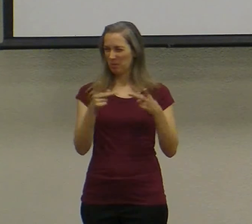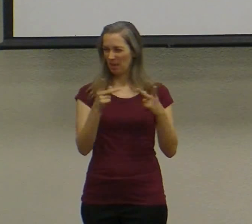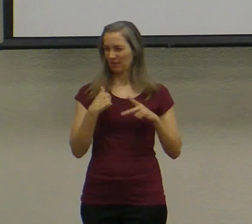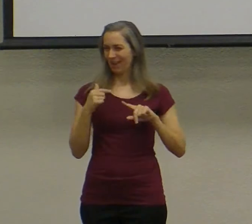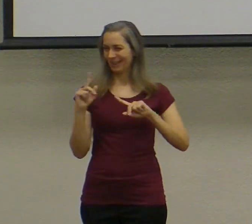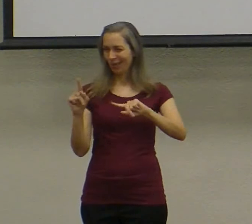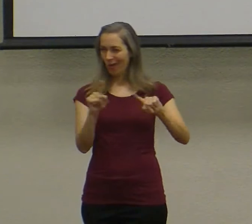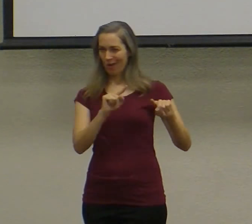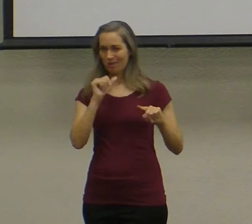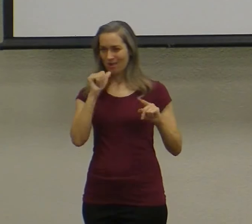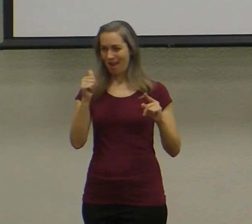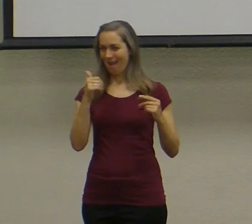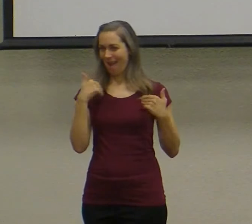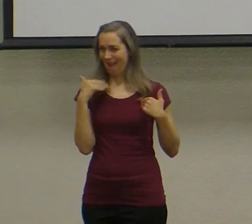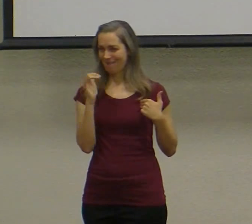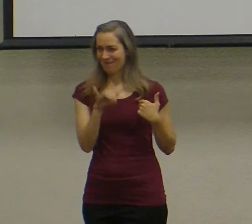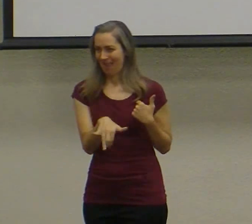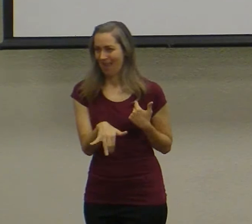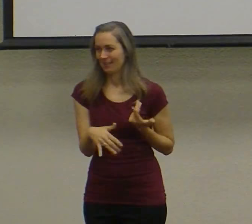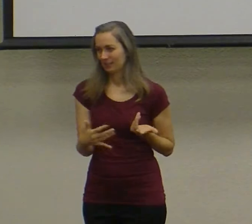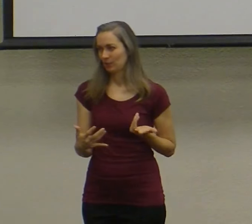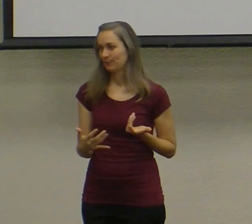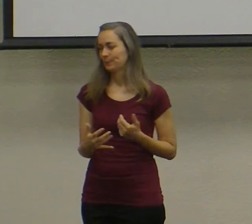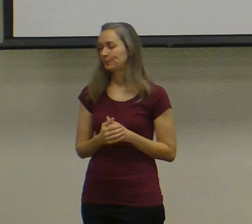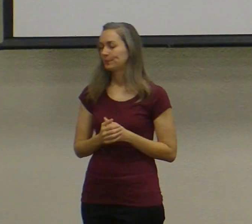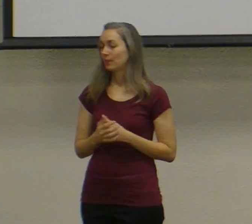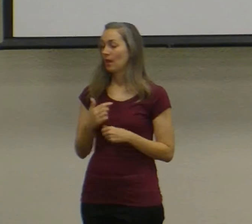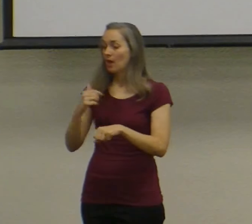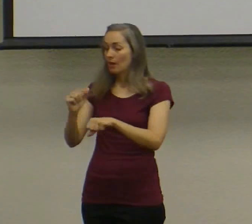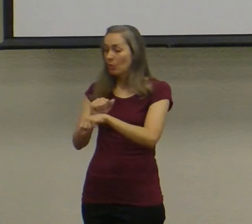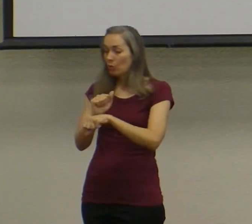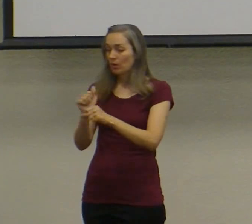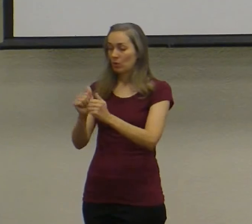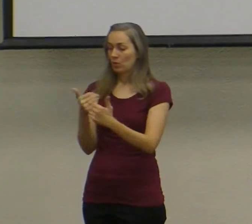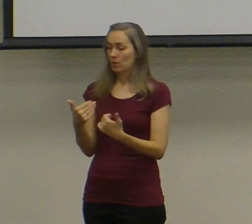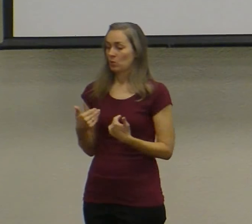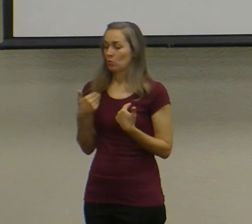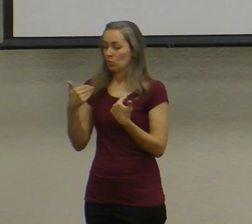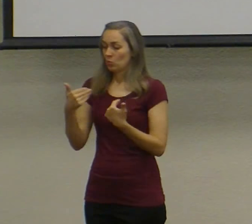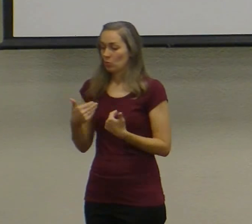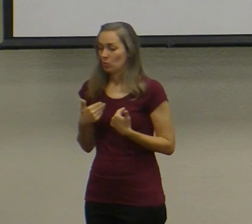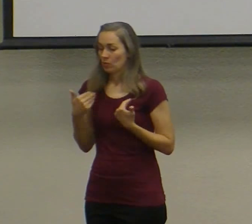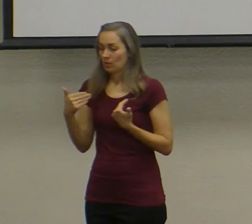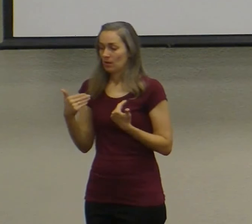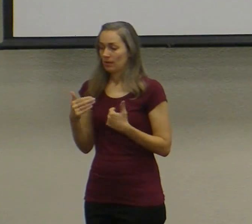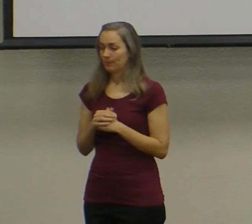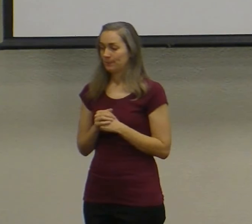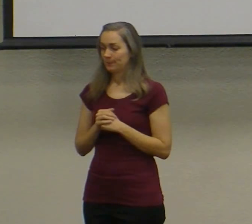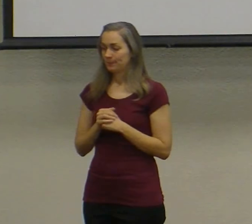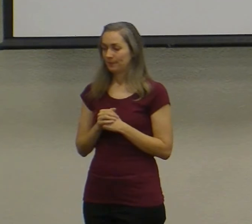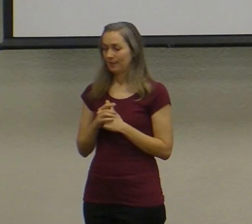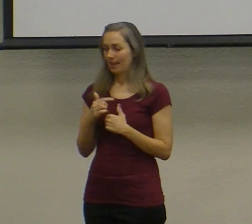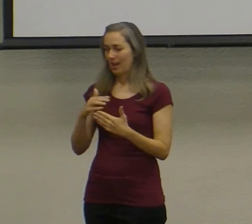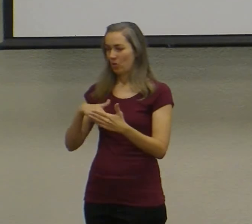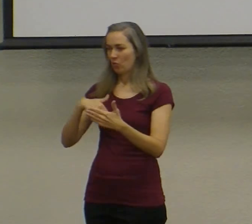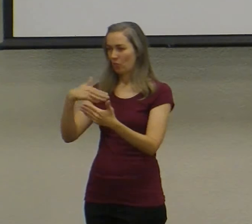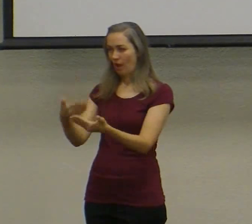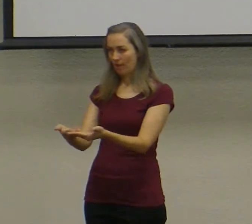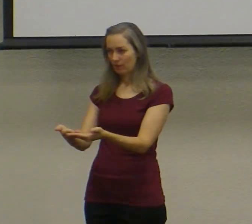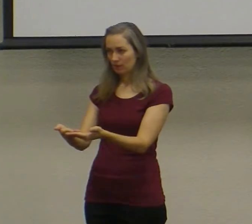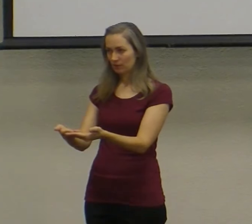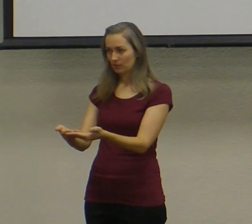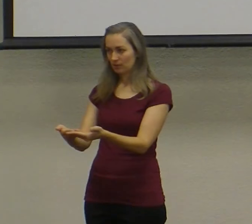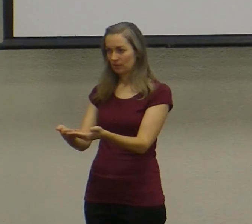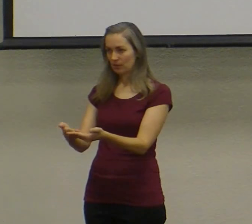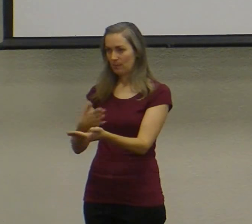have that. But I had opportunity to work with their youth, and when I arrived in Panhandle, Texas,